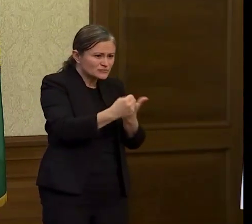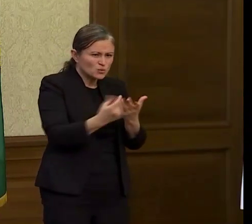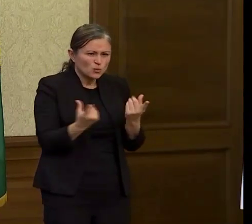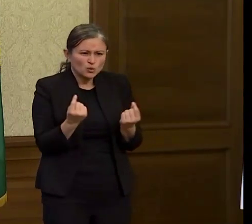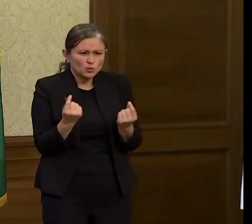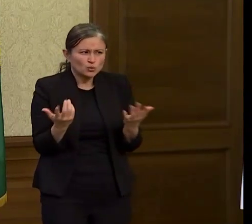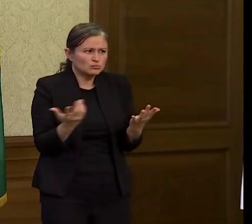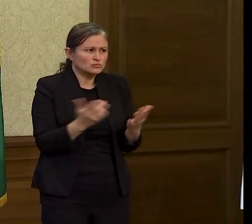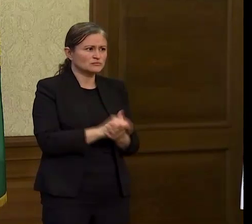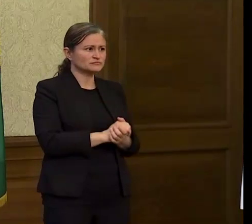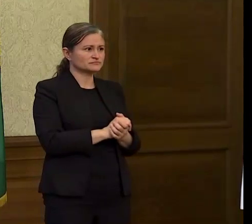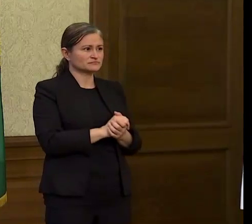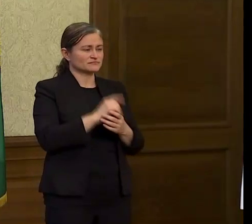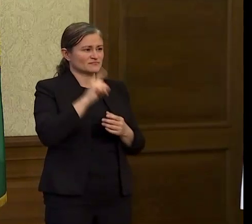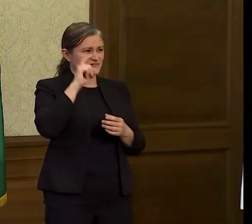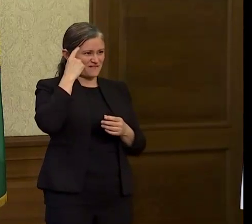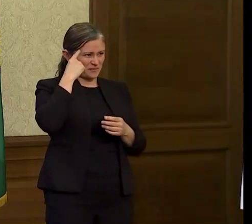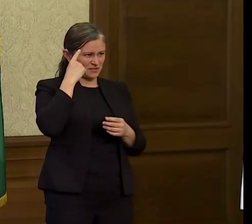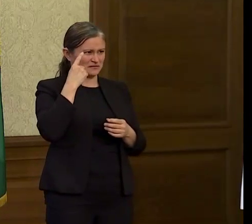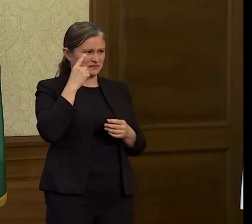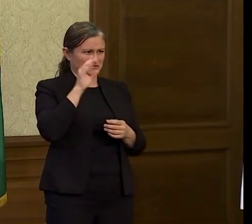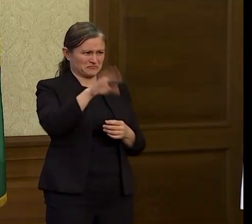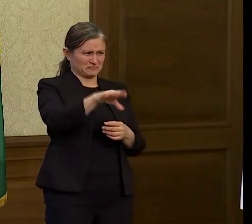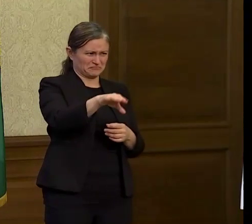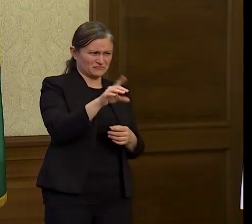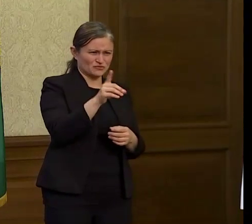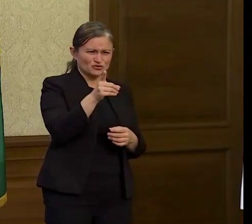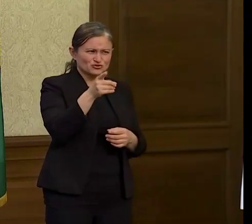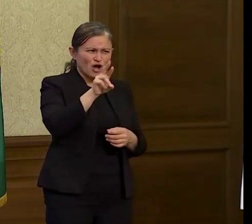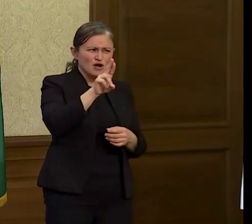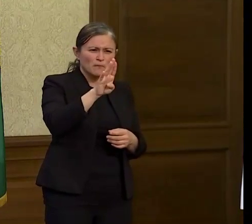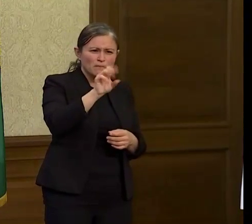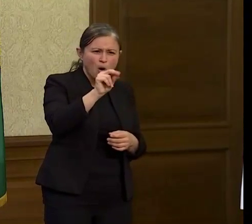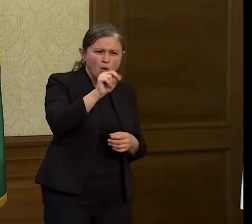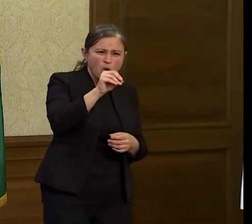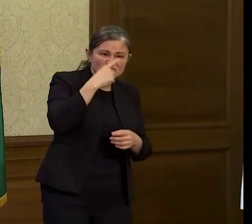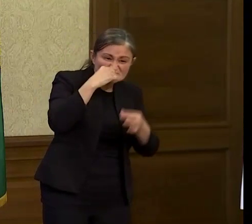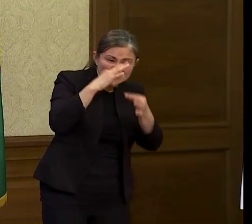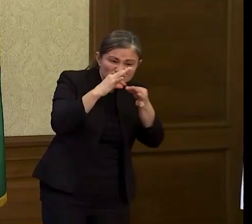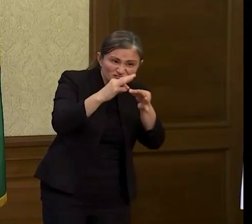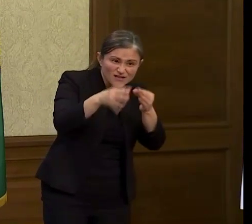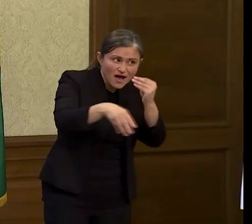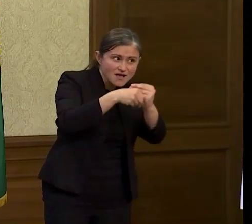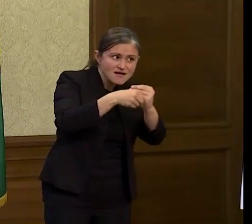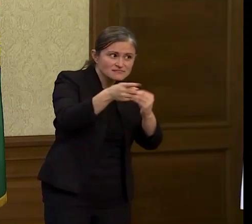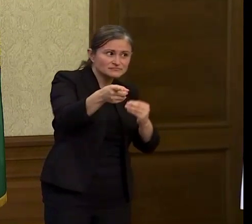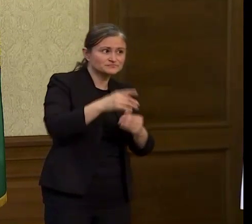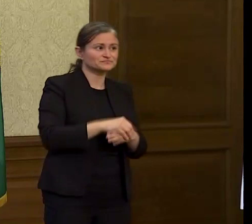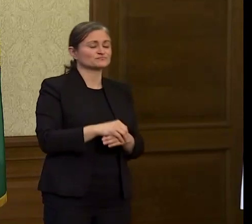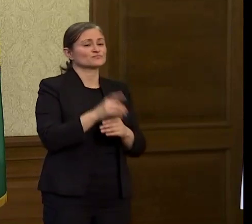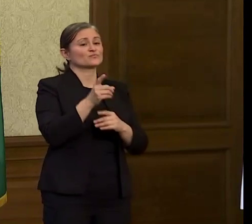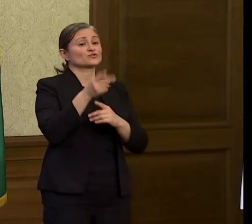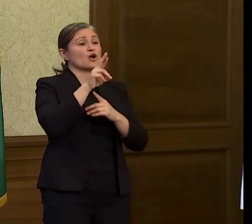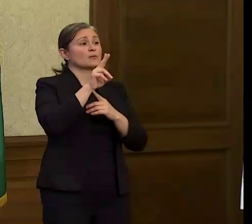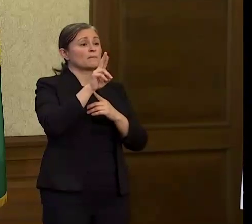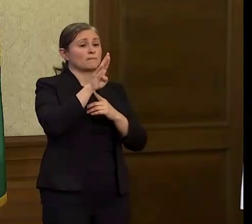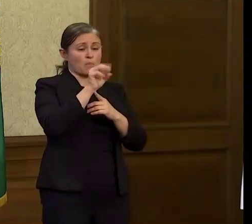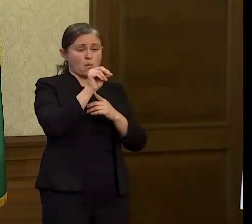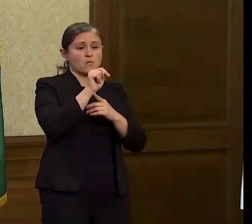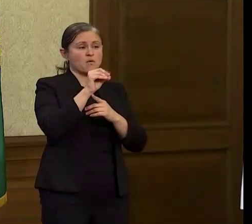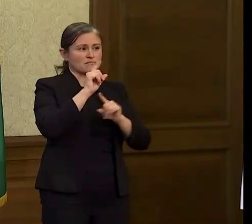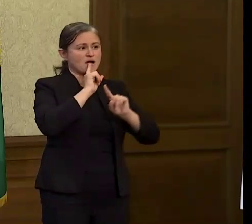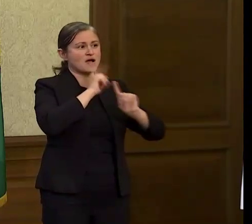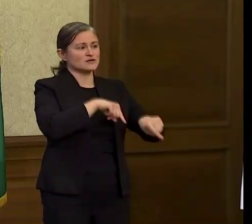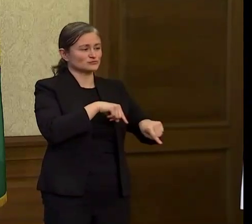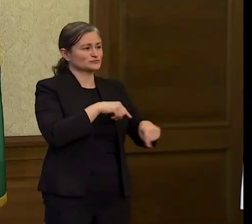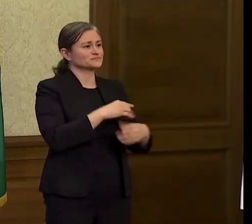Dr. Bono, do you want to tackle that one? Yes, sir. Thank you, Governor. So, based on the guidance that the governor